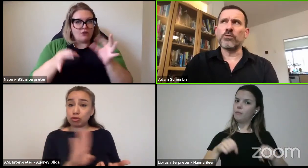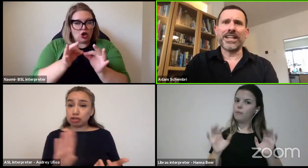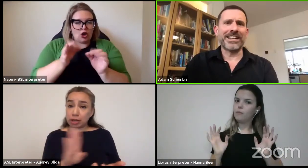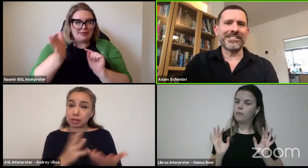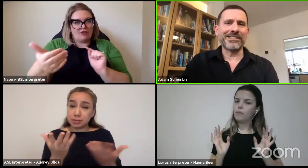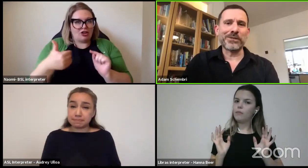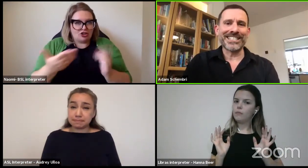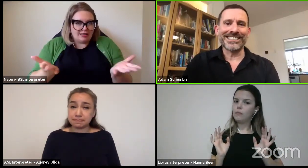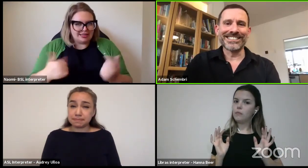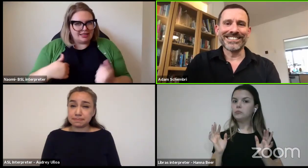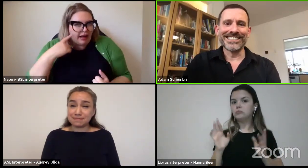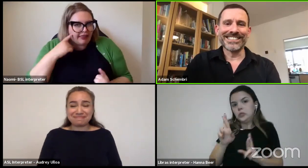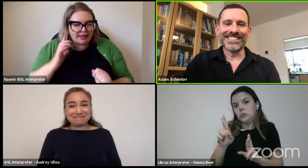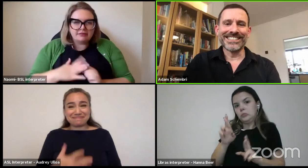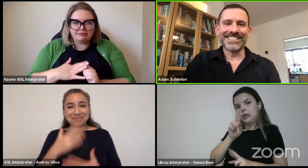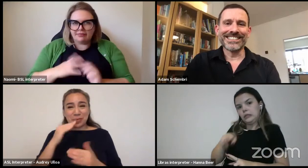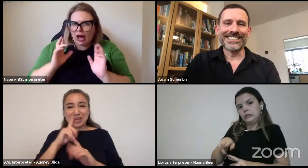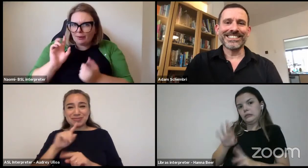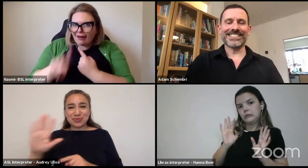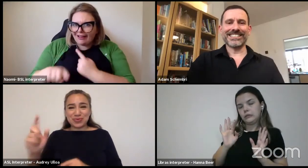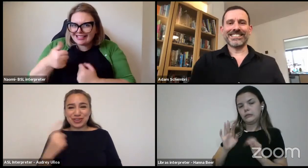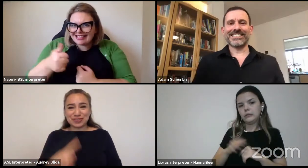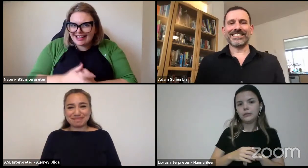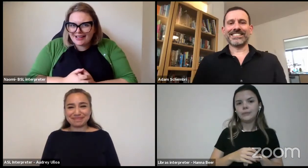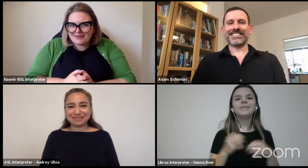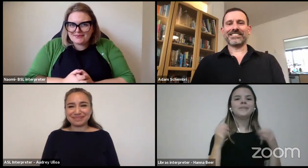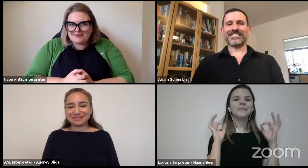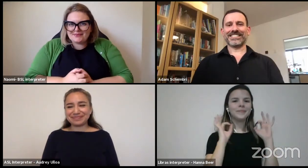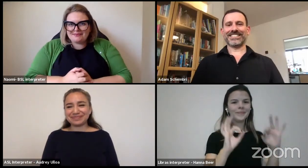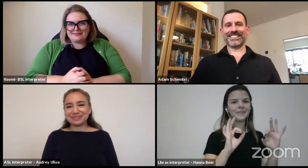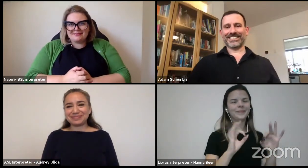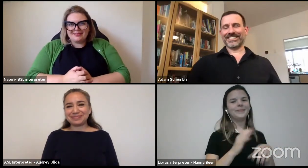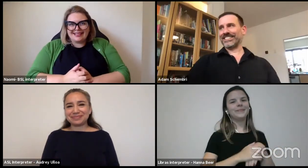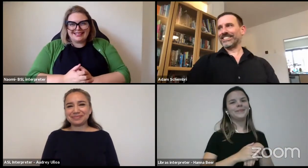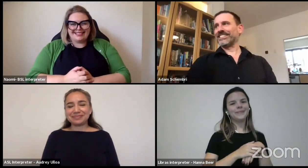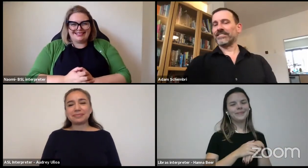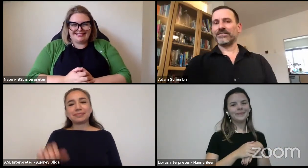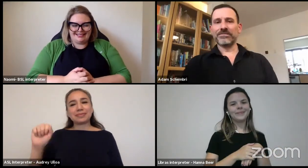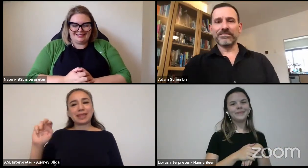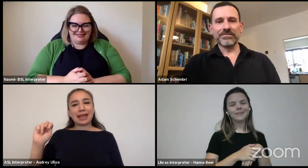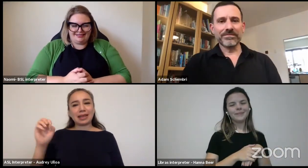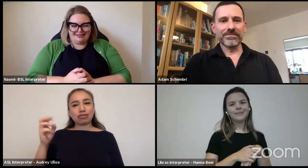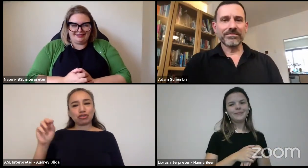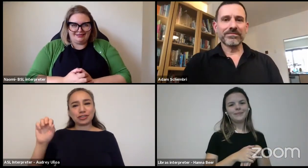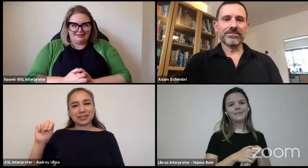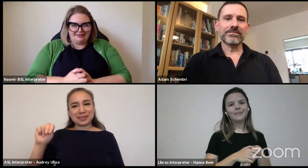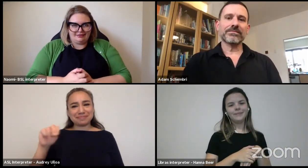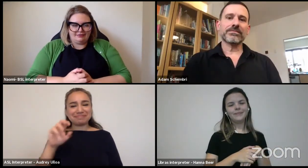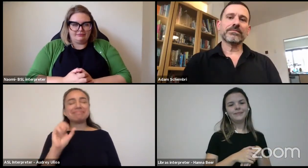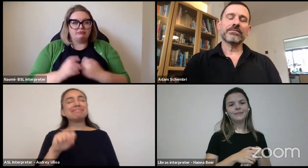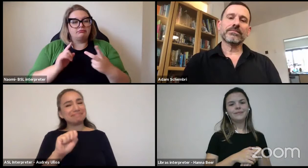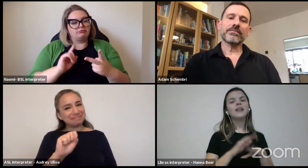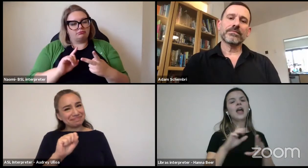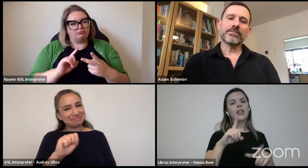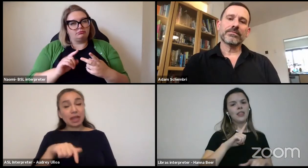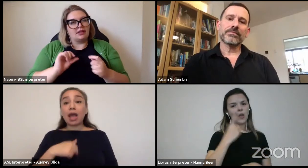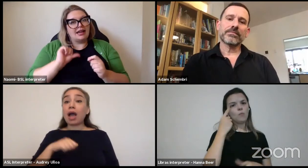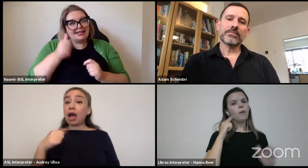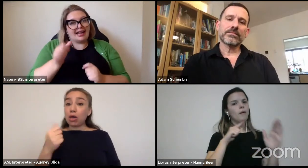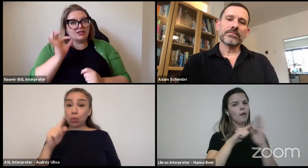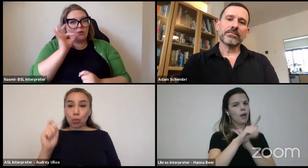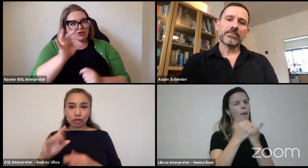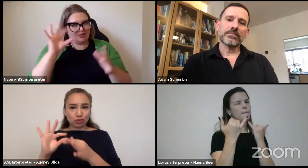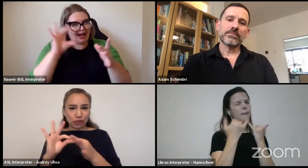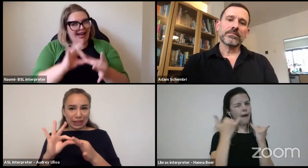I hope that answers the question. All right. So I think a related question, Adam, is this one